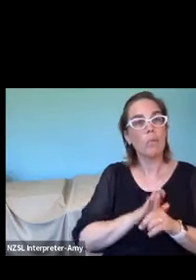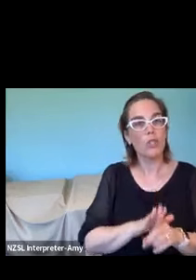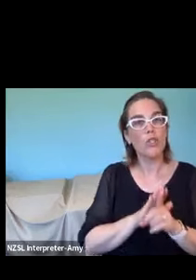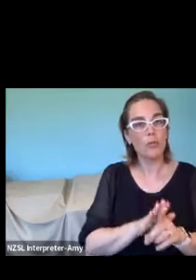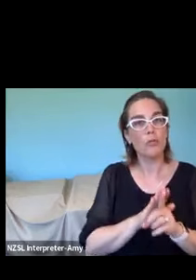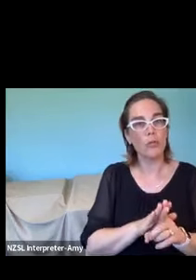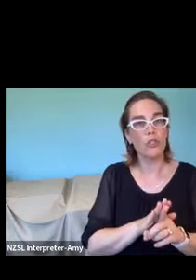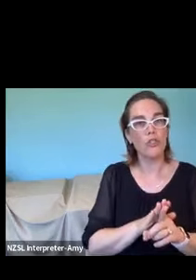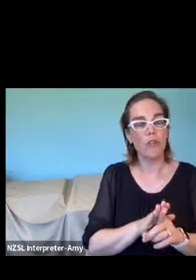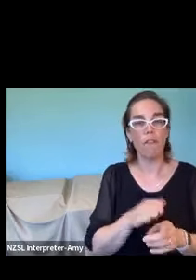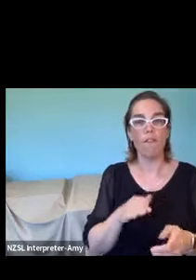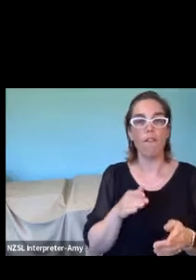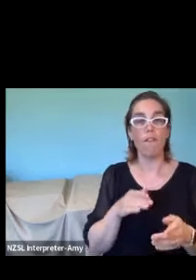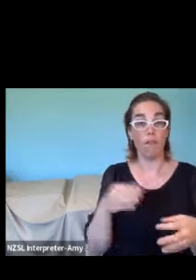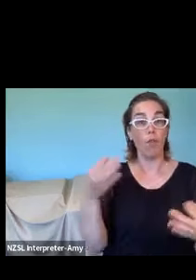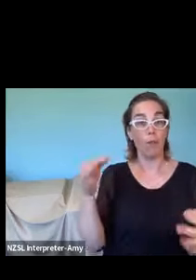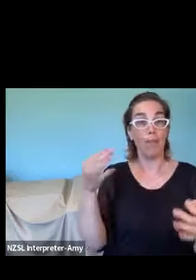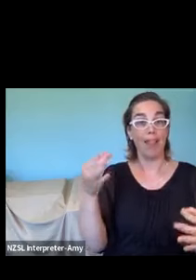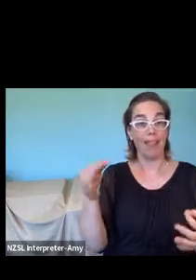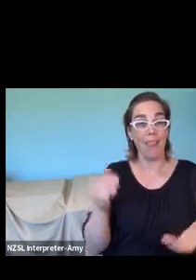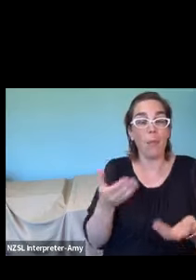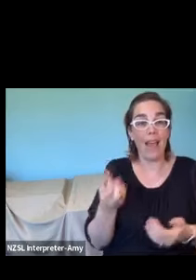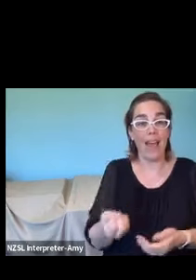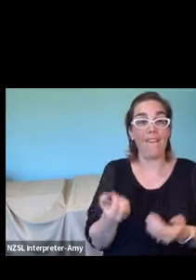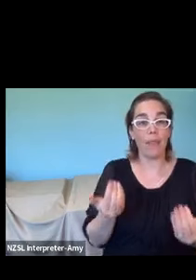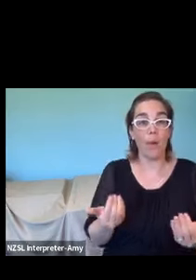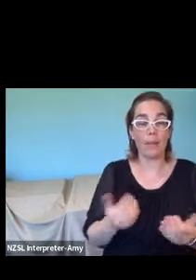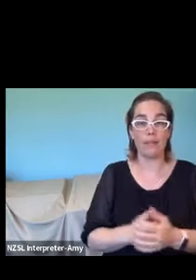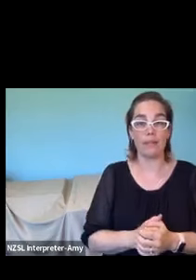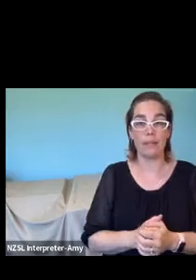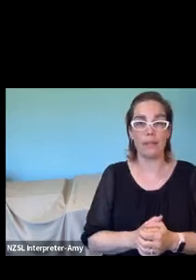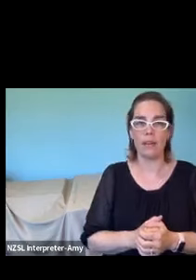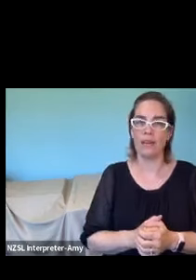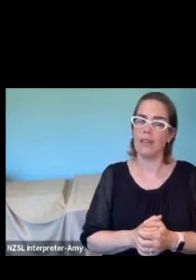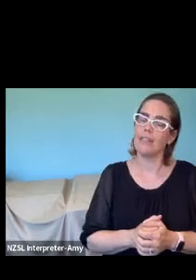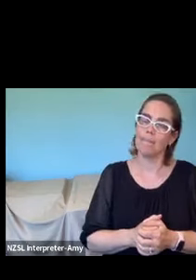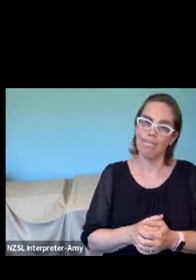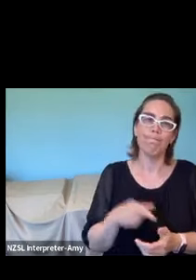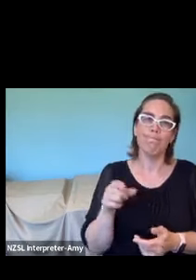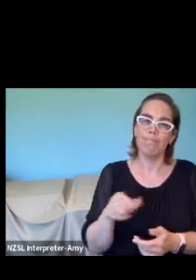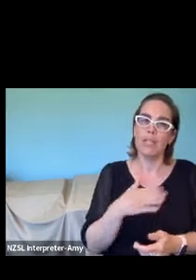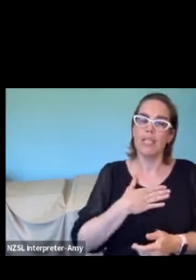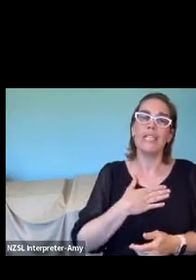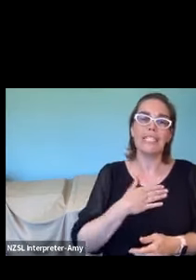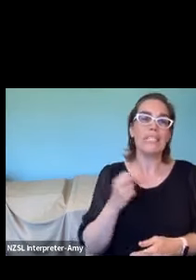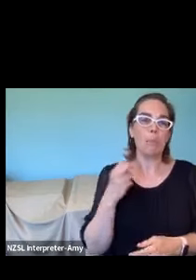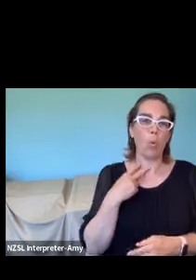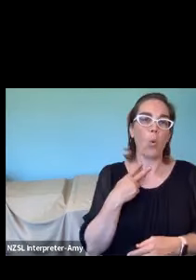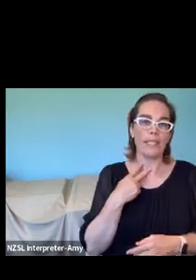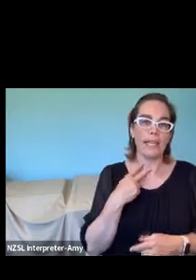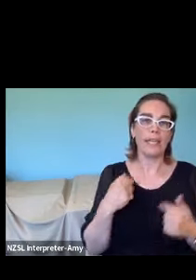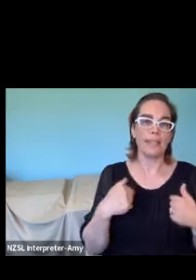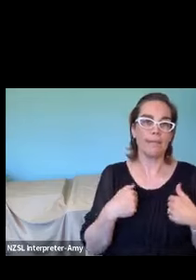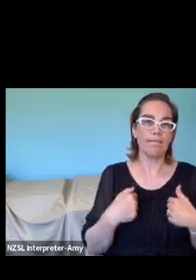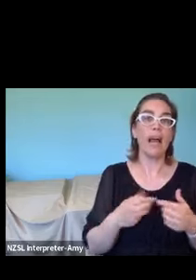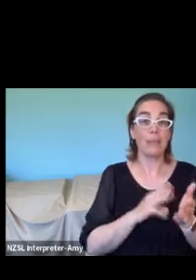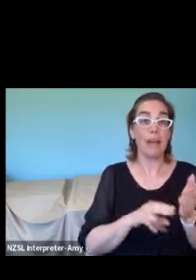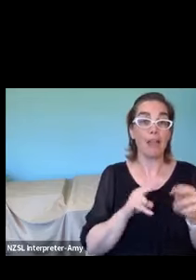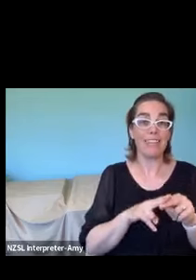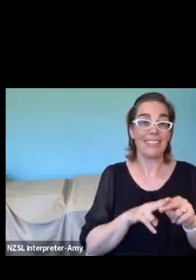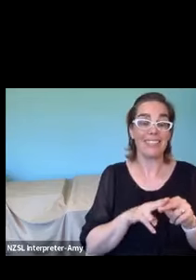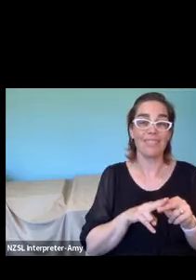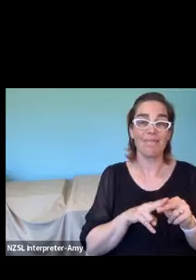right now. And that's incredibly disheartening as a parent, hearing that, you know, some of